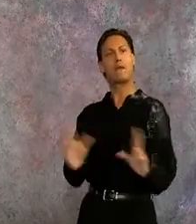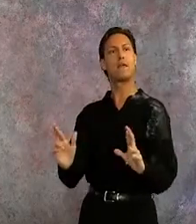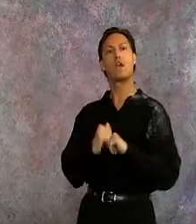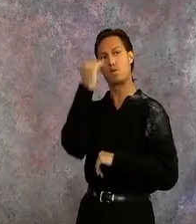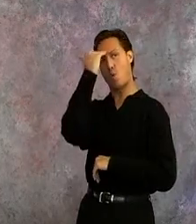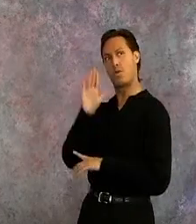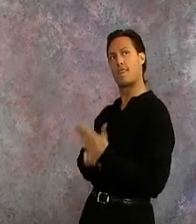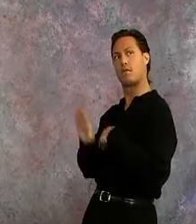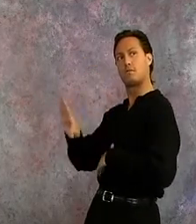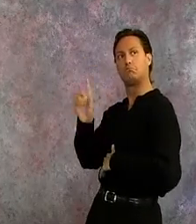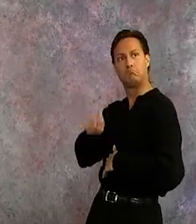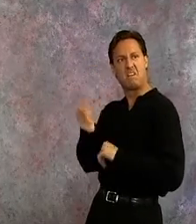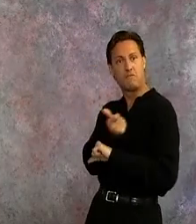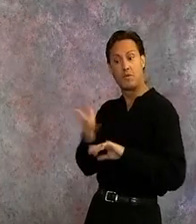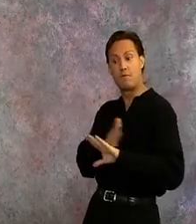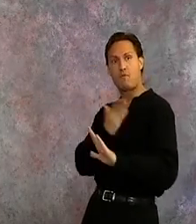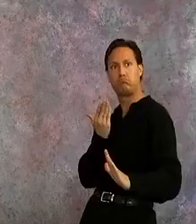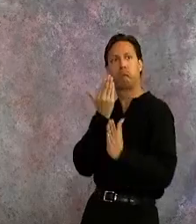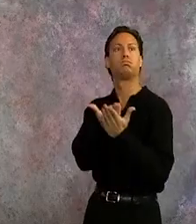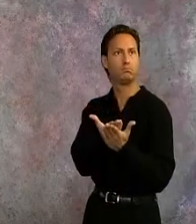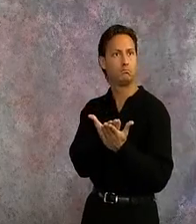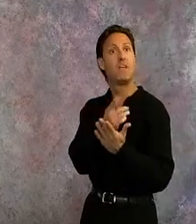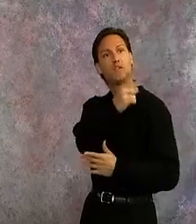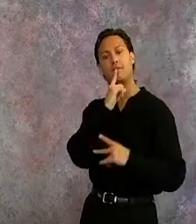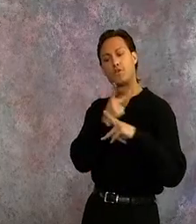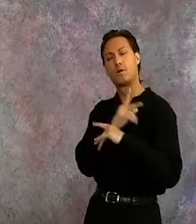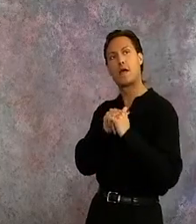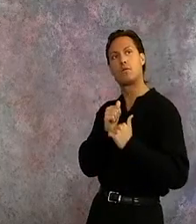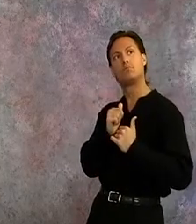that the person's going to need, or some of the things that might help make this trip a little better.